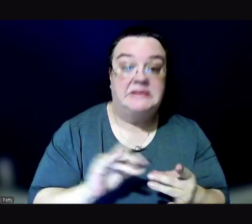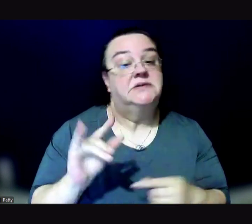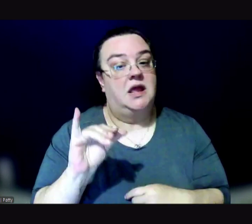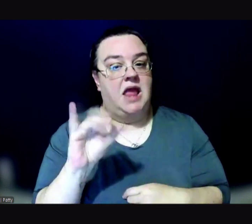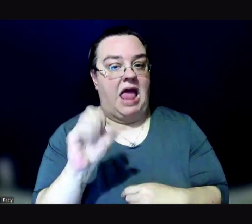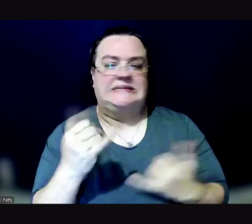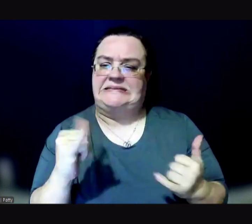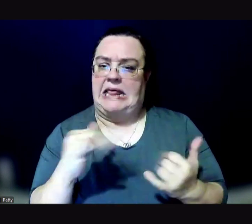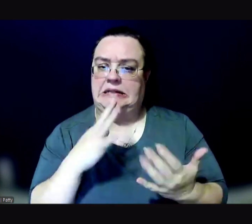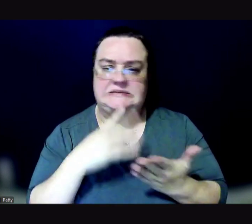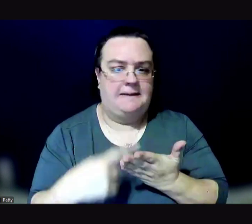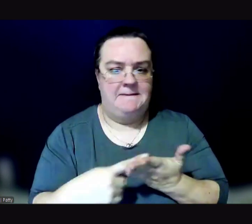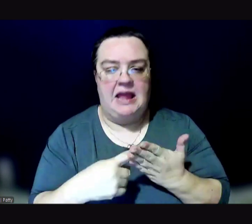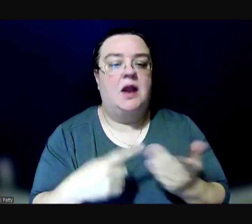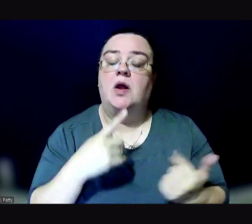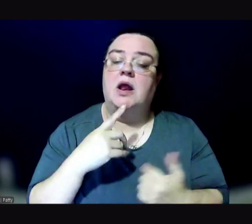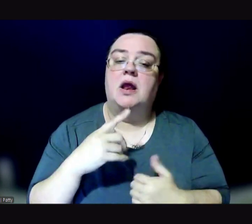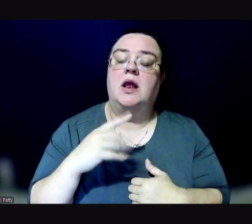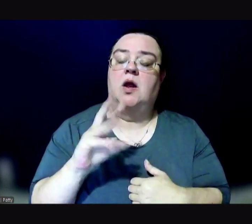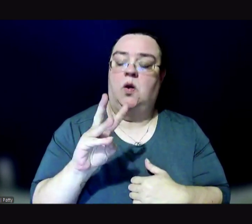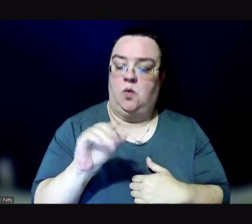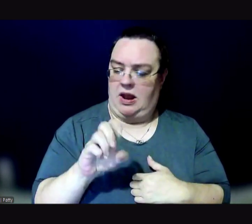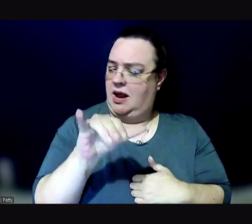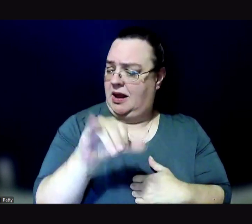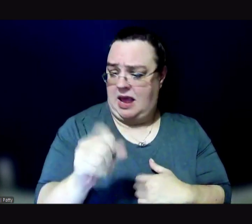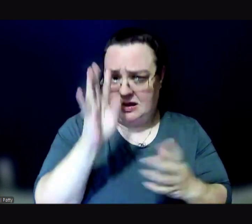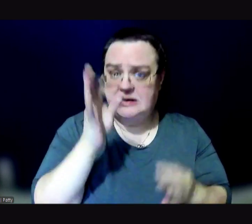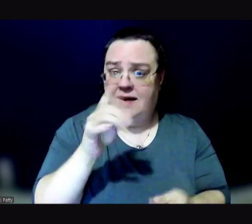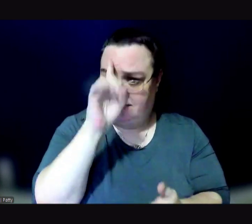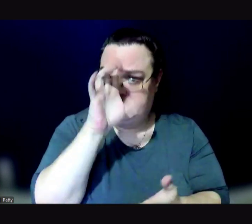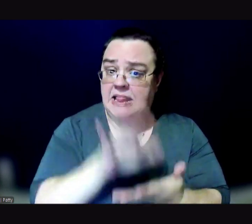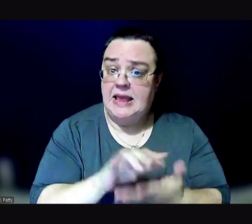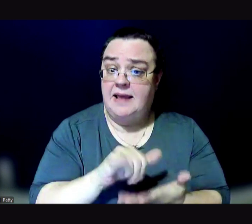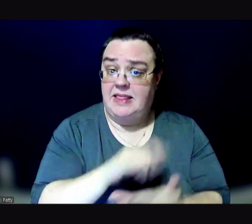debate. Yeah, I definitely believe that council member